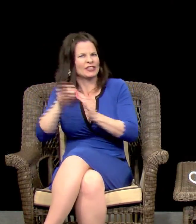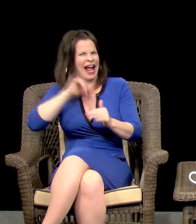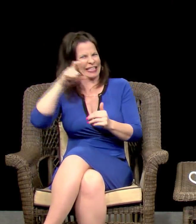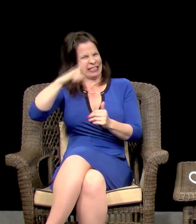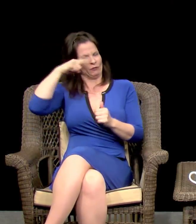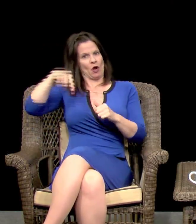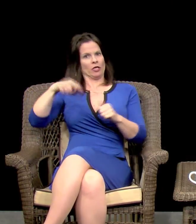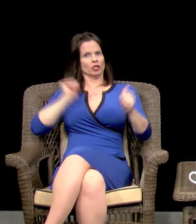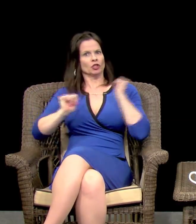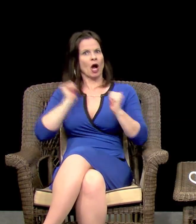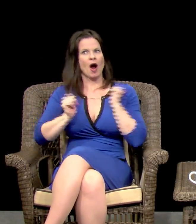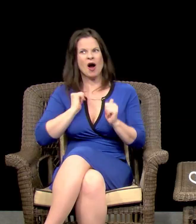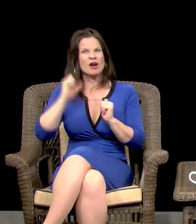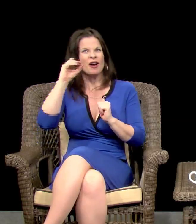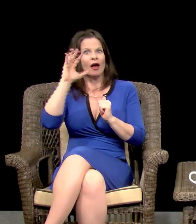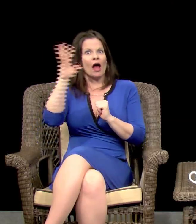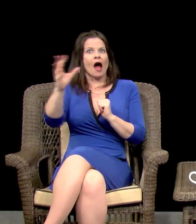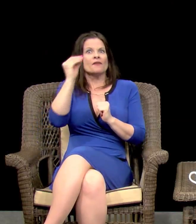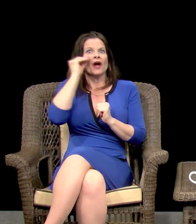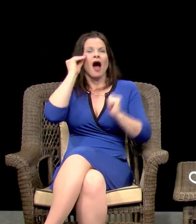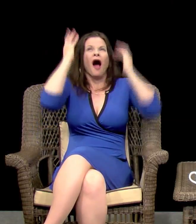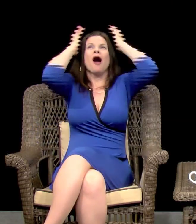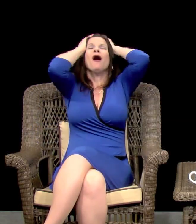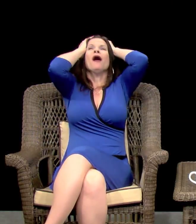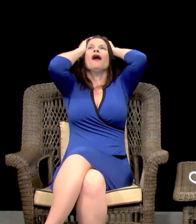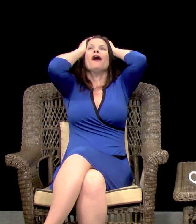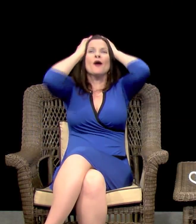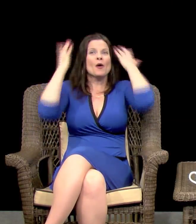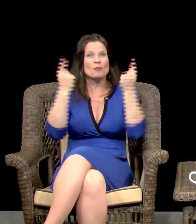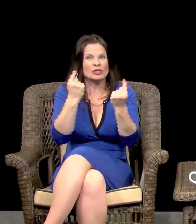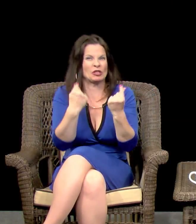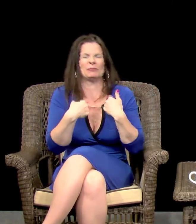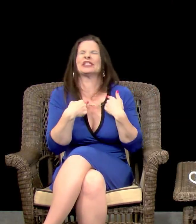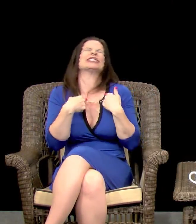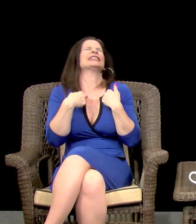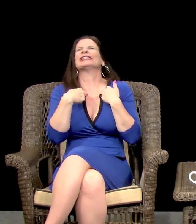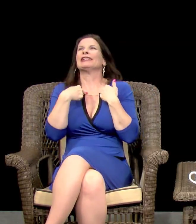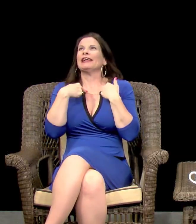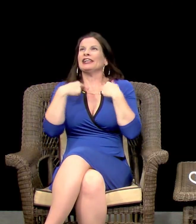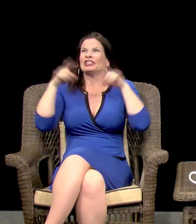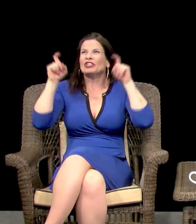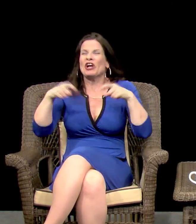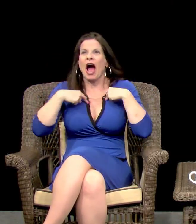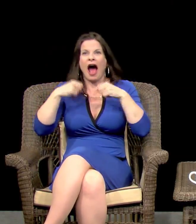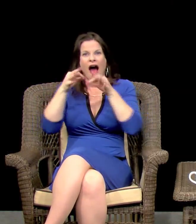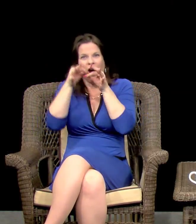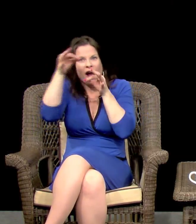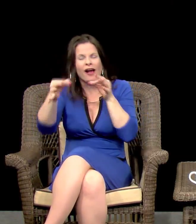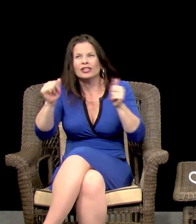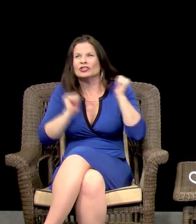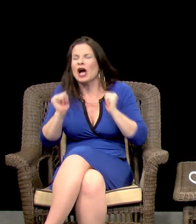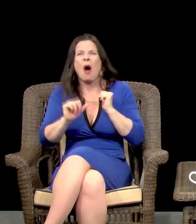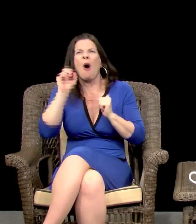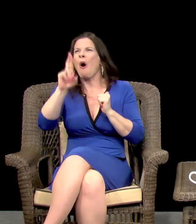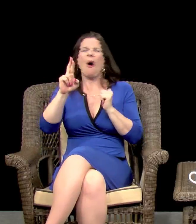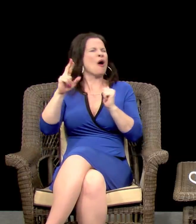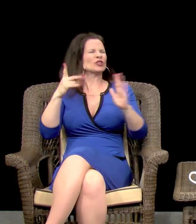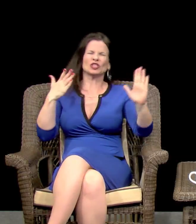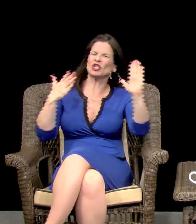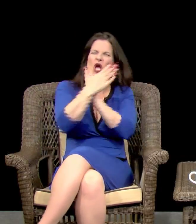my information, all the pictures that I needed for today's show, and I left it home. Oh no, what was I supposed to do? Should I postpone the show?